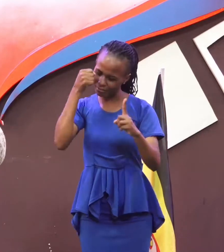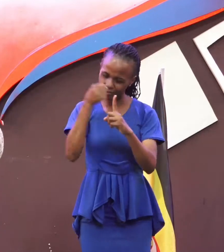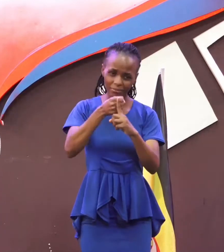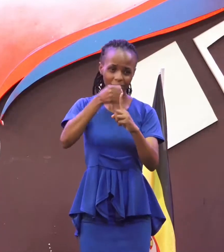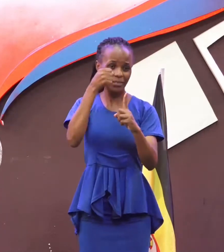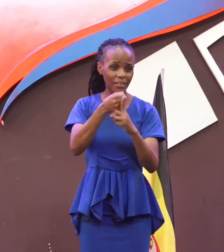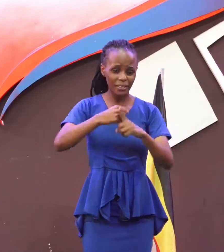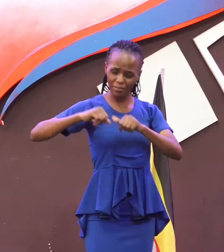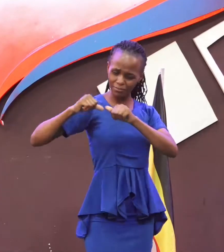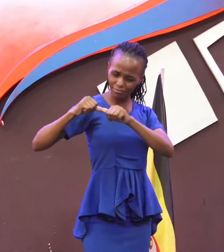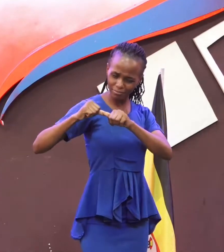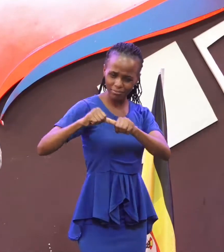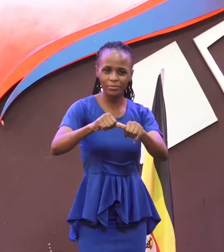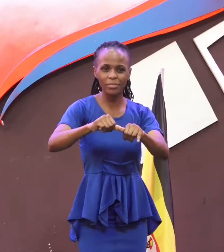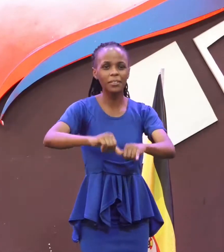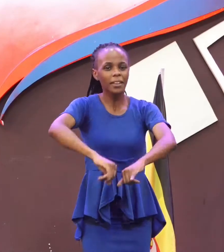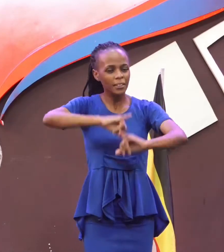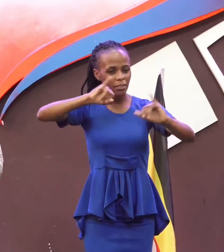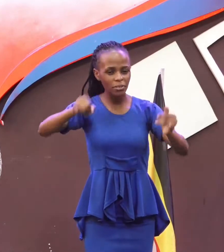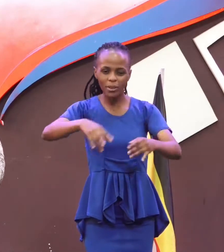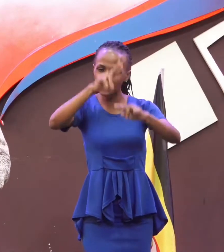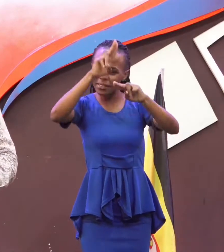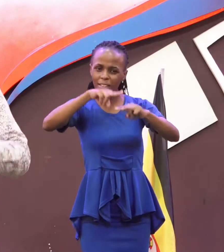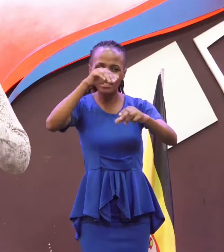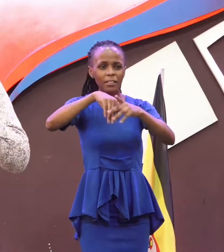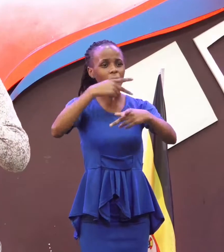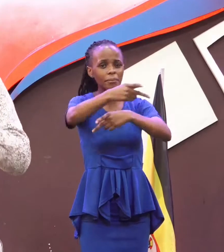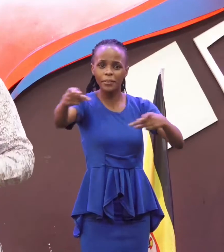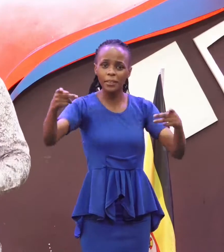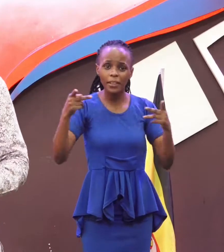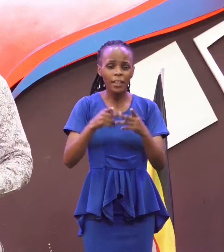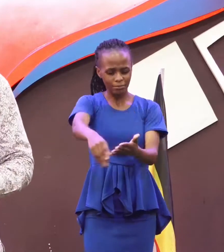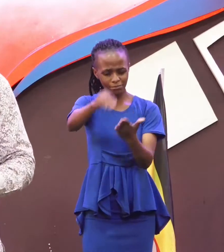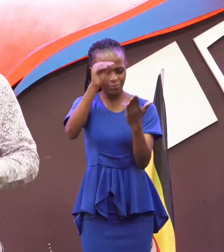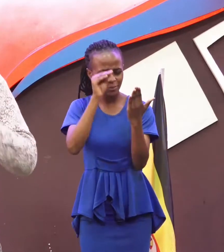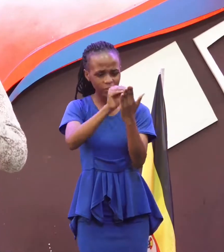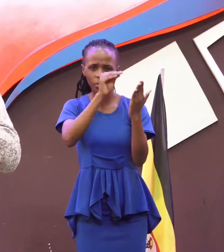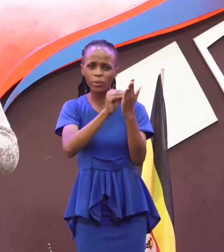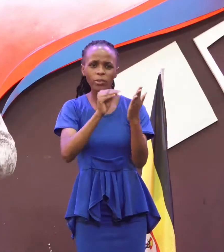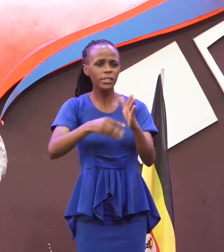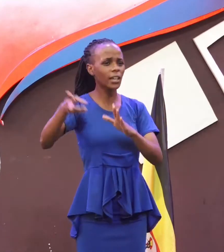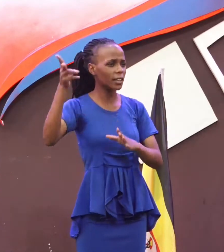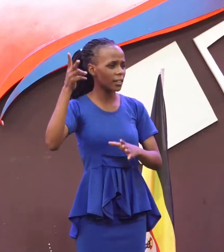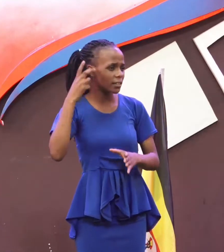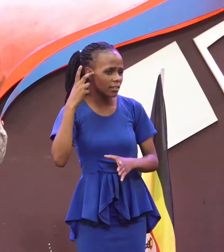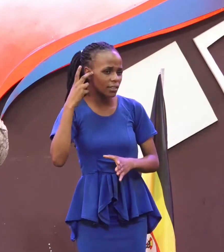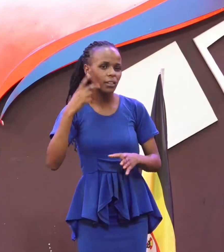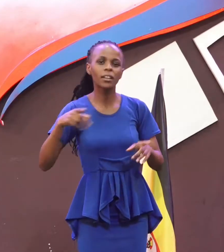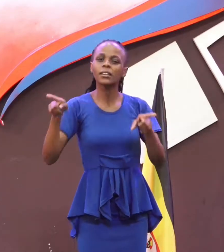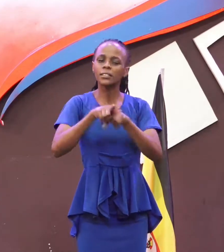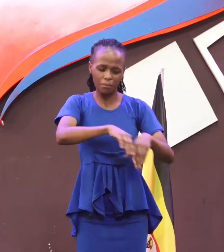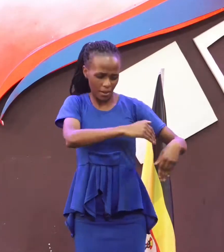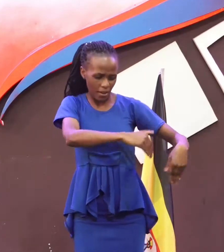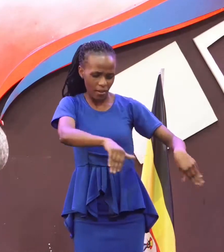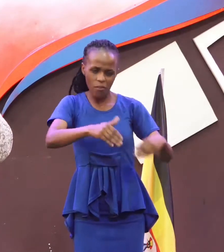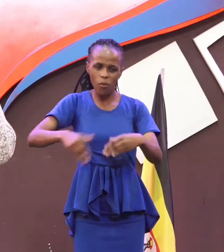insist. Banyikide. They are diligent. Balina we batudde. They are seated somewhere. Bawandika. They are writing. Bawuliriza. They are listening. Besaze